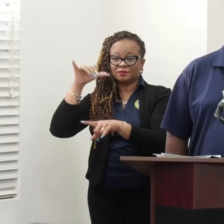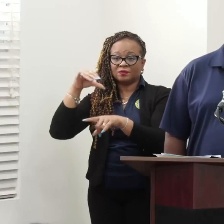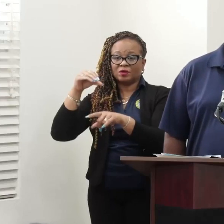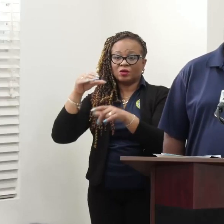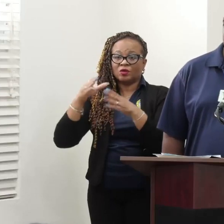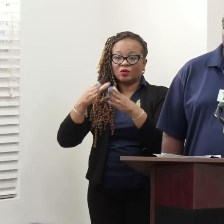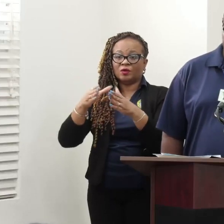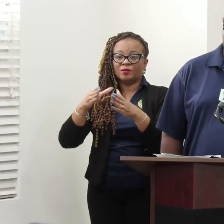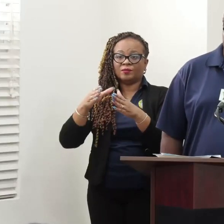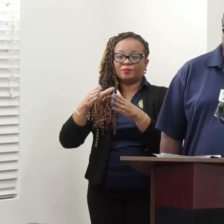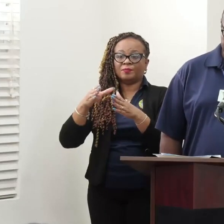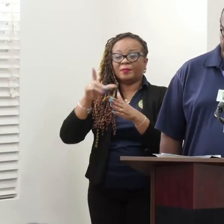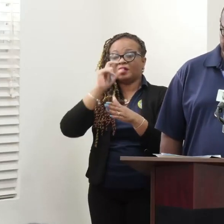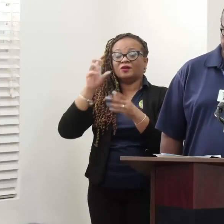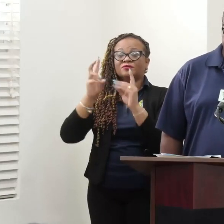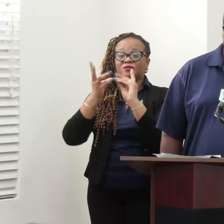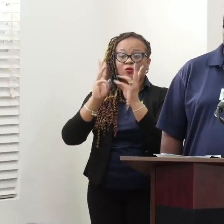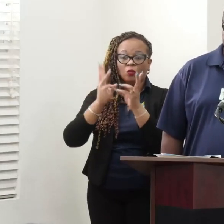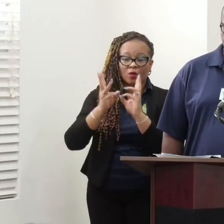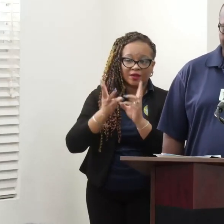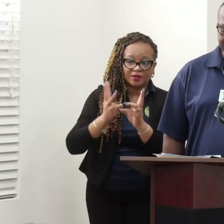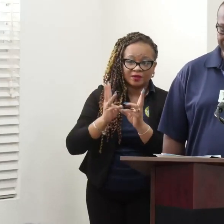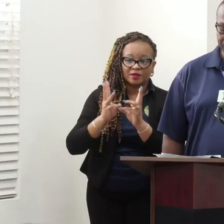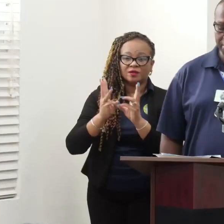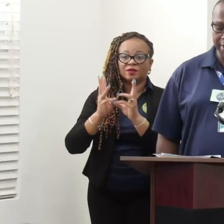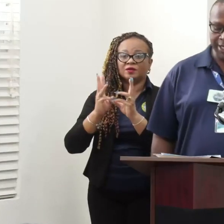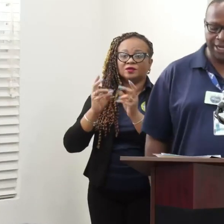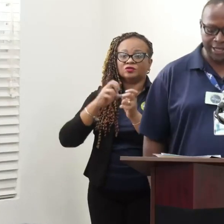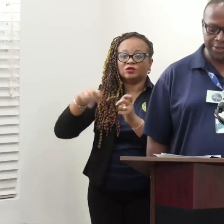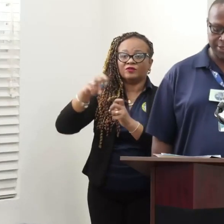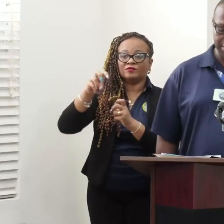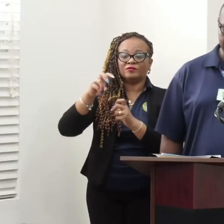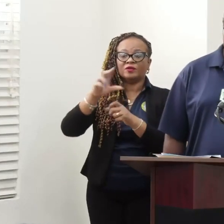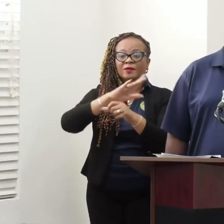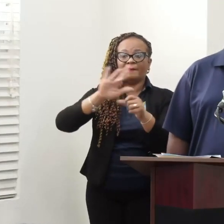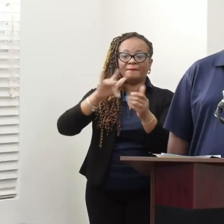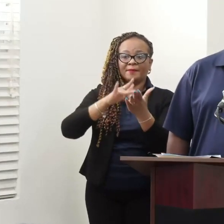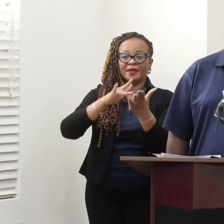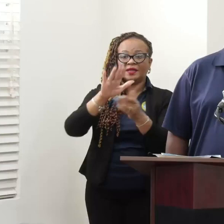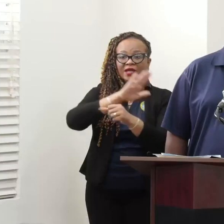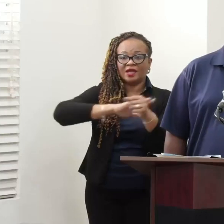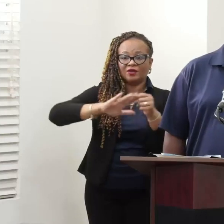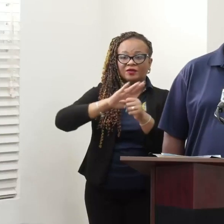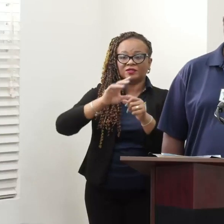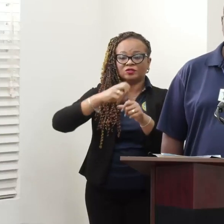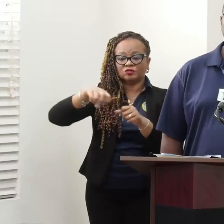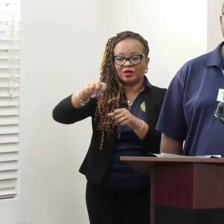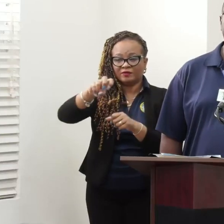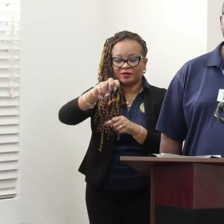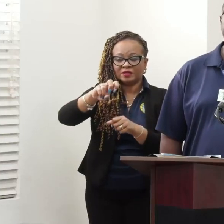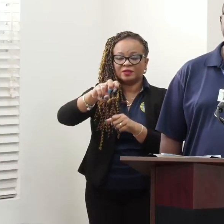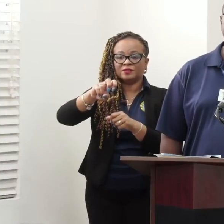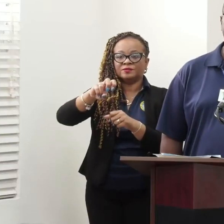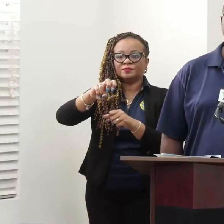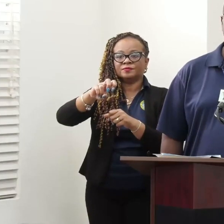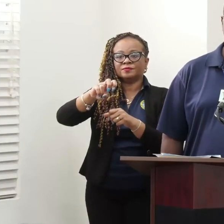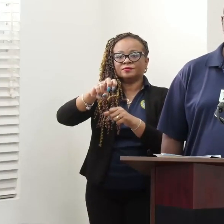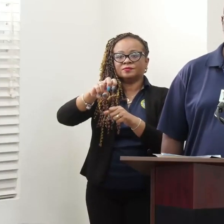Crews are hampered by weather conditions in traveling from the mainland to these areas.